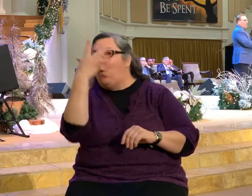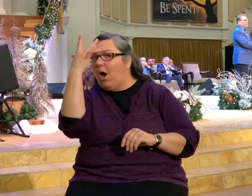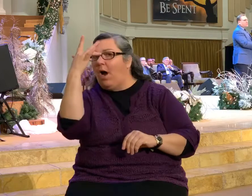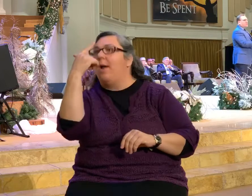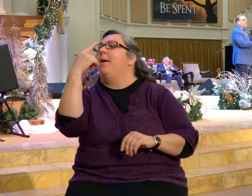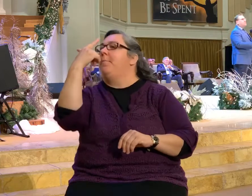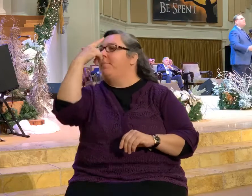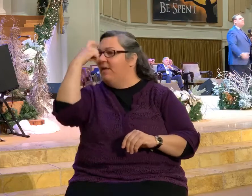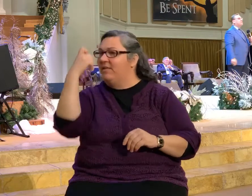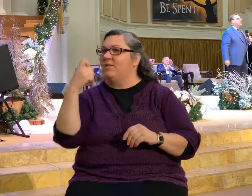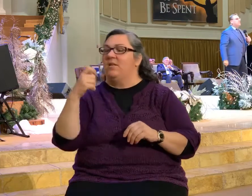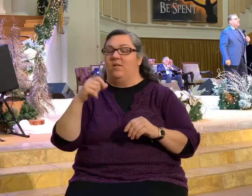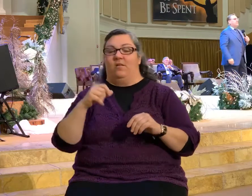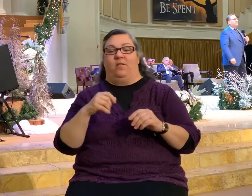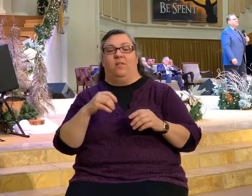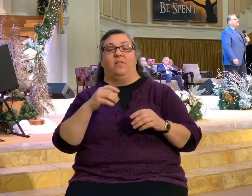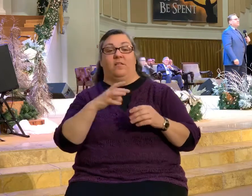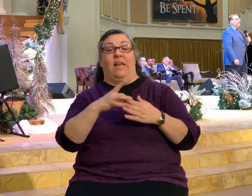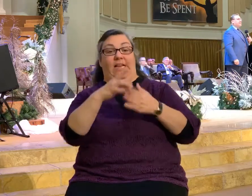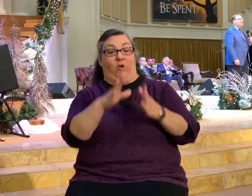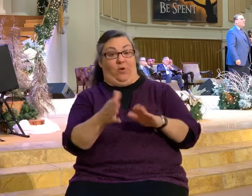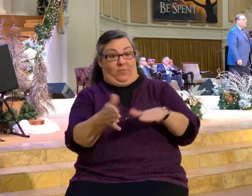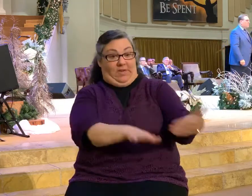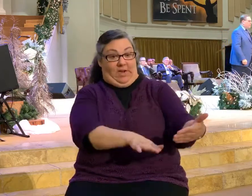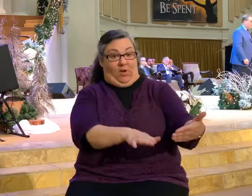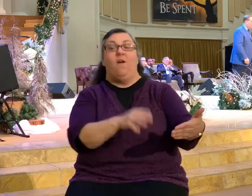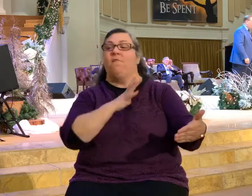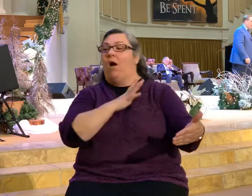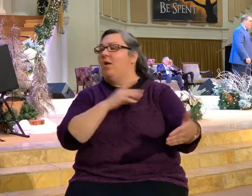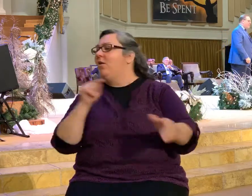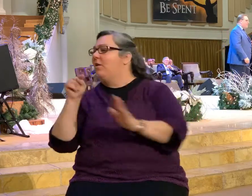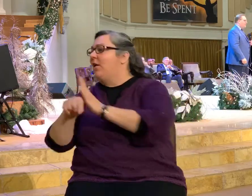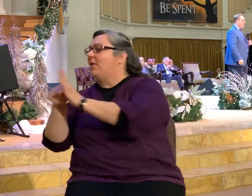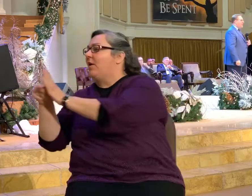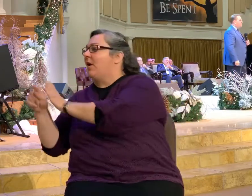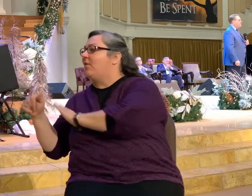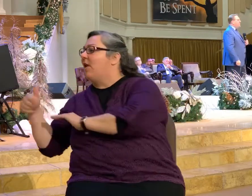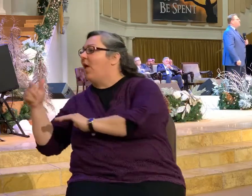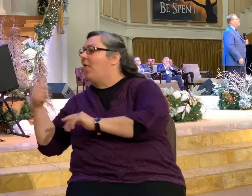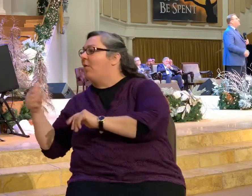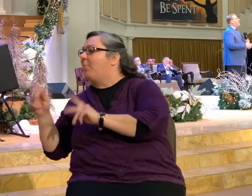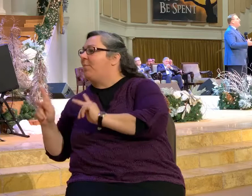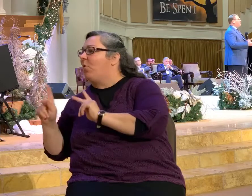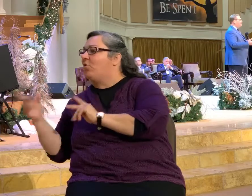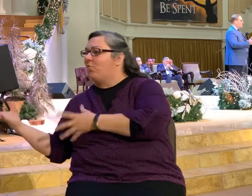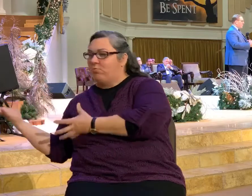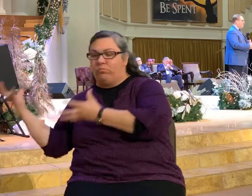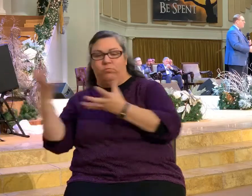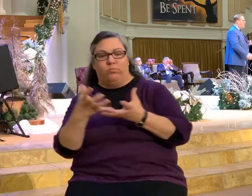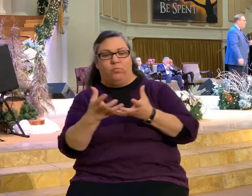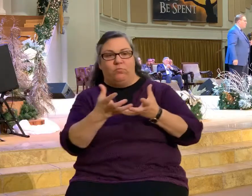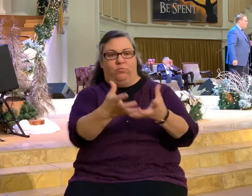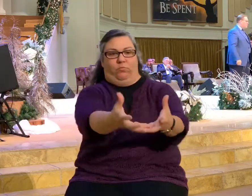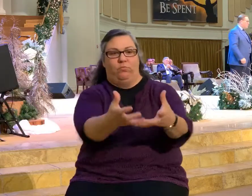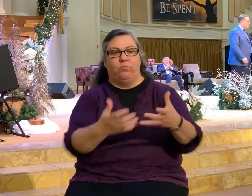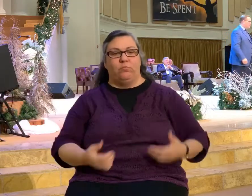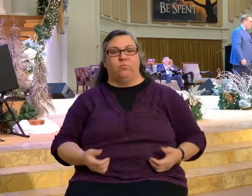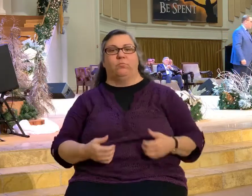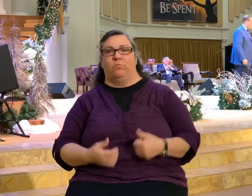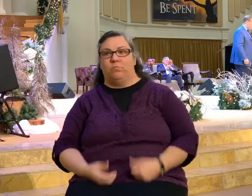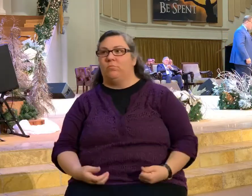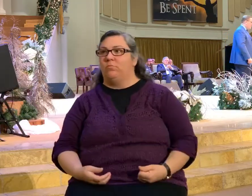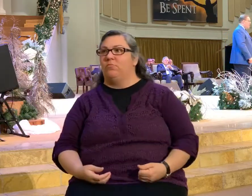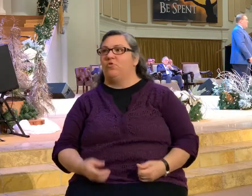to cross alone. Thus the beginning of what would become the gladiator games. Even the games started with